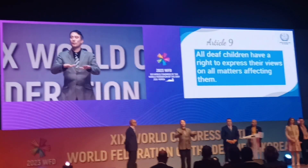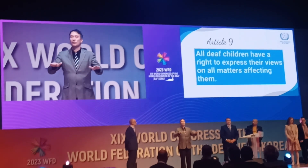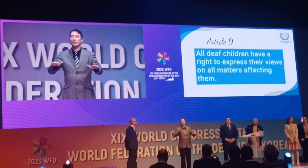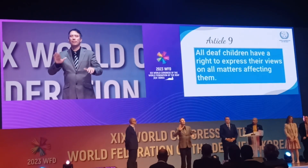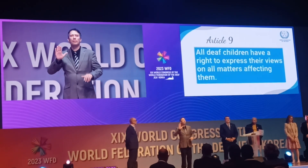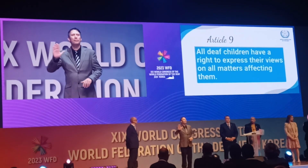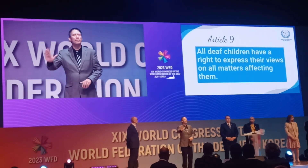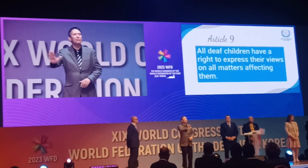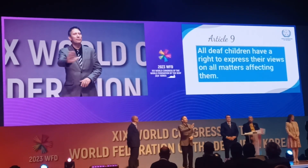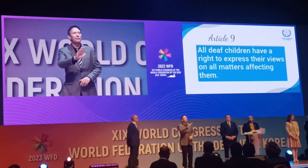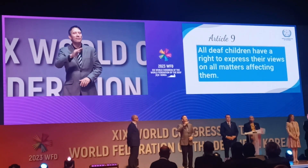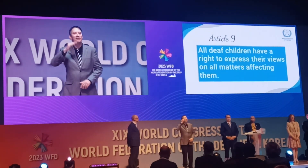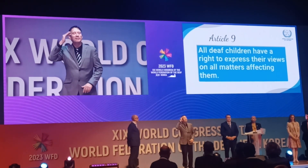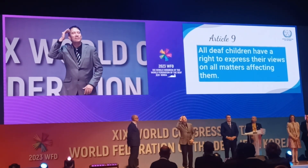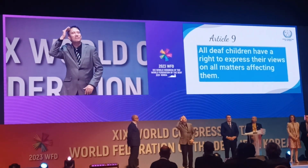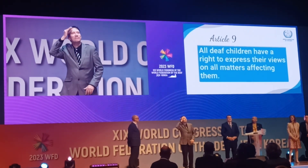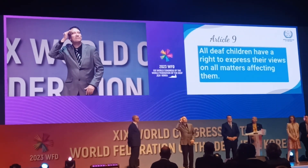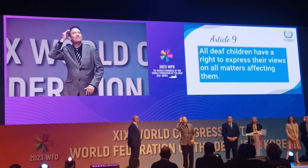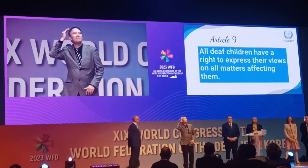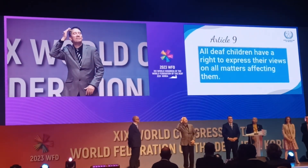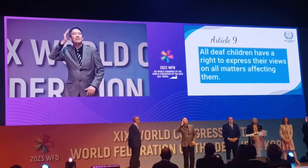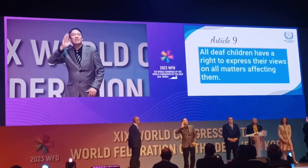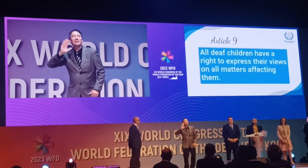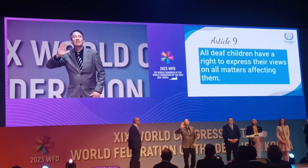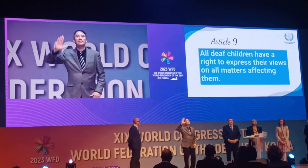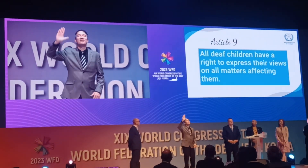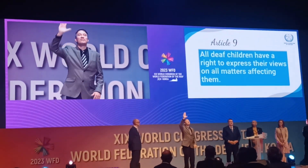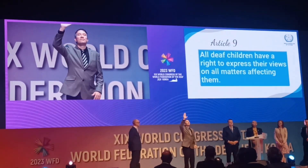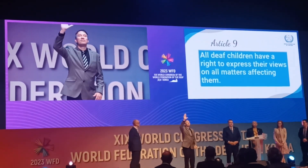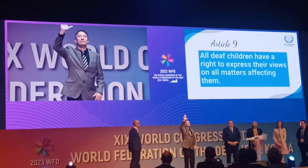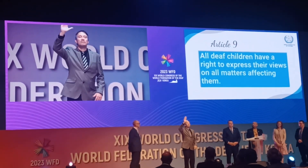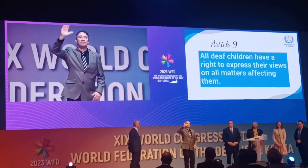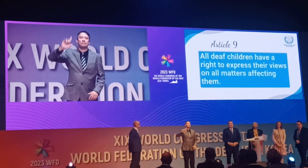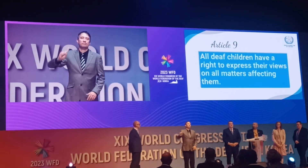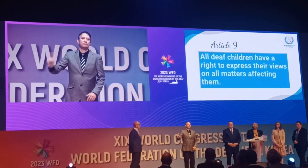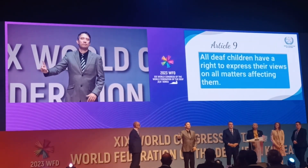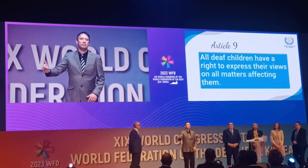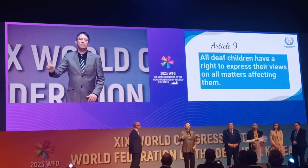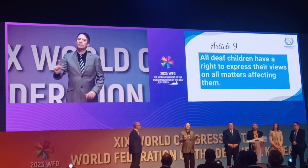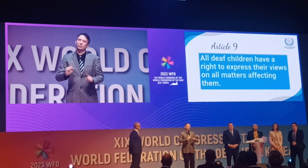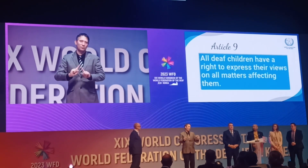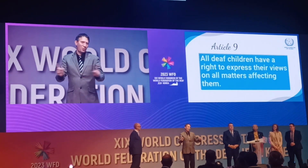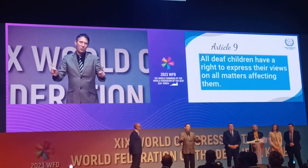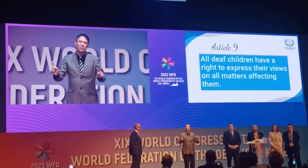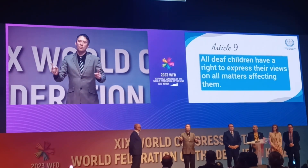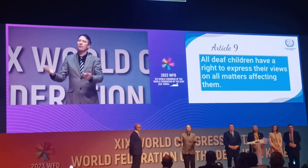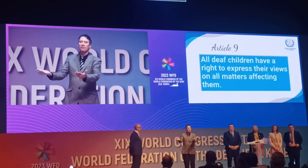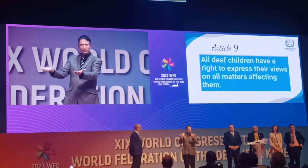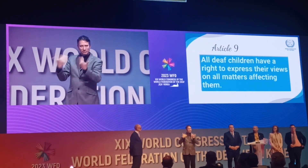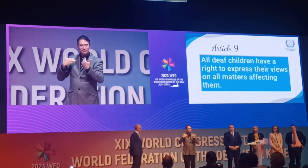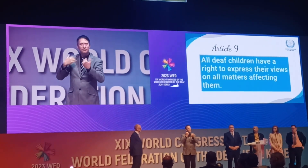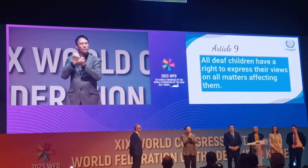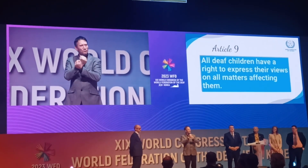All deaf children have a right to express their views on all matters affecting them.